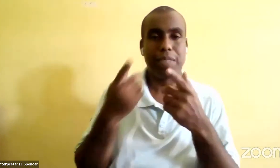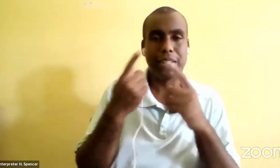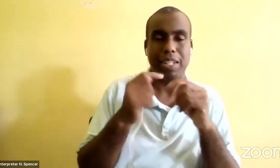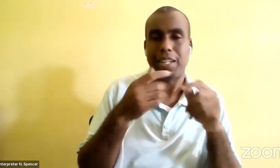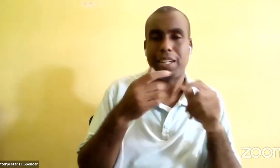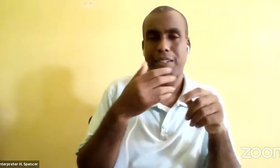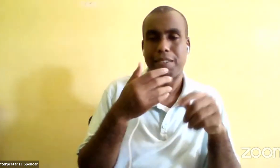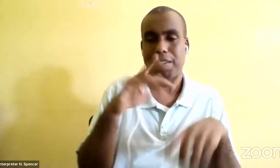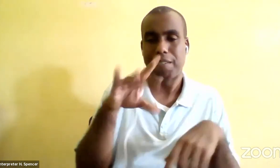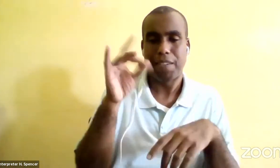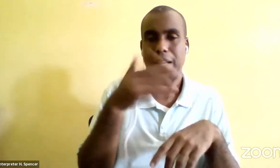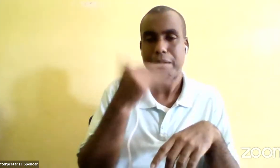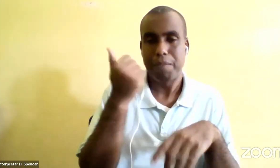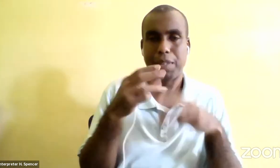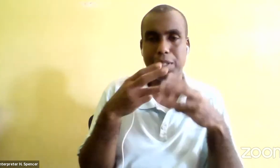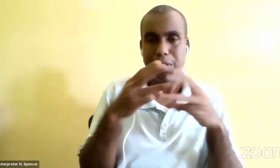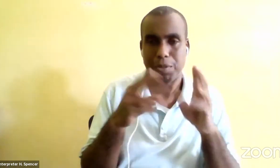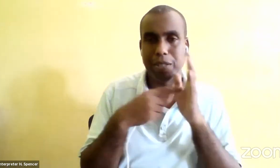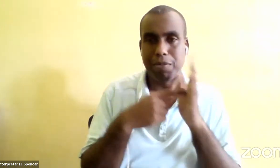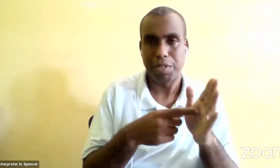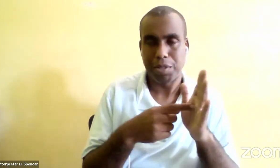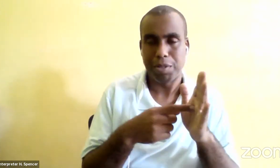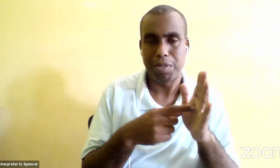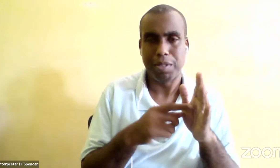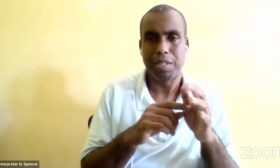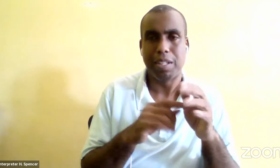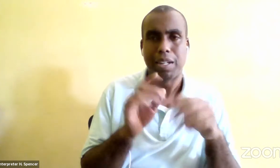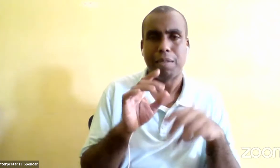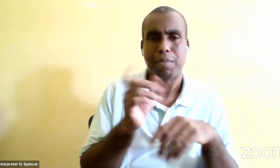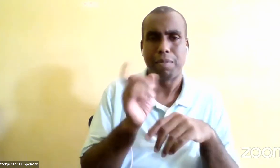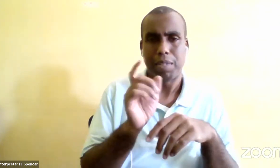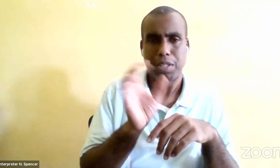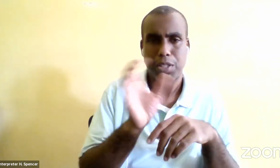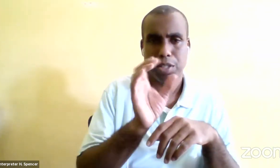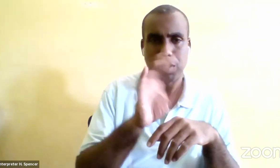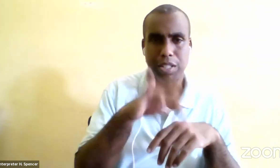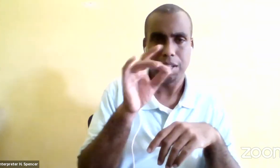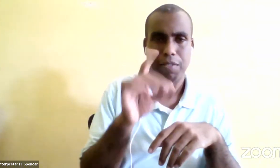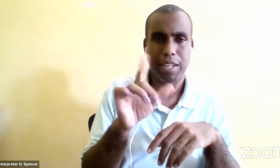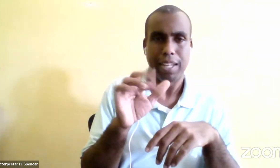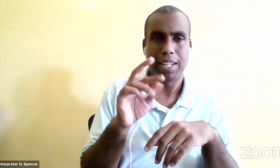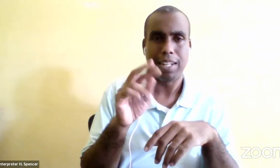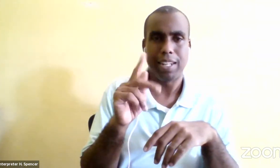didn't create it since I didn't create the link in advance, I just find the link. Yeah.